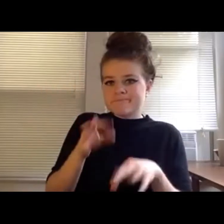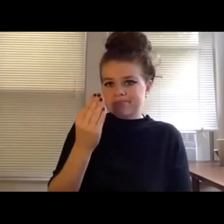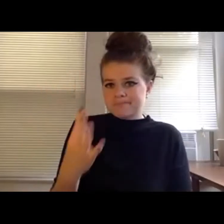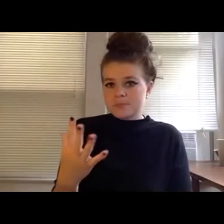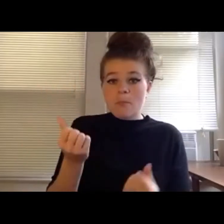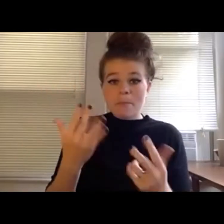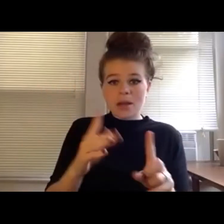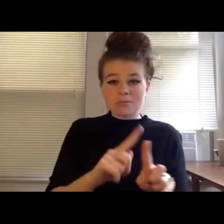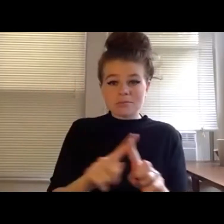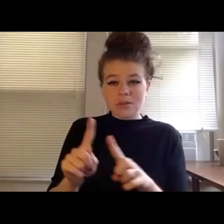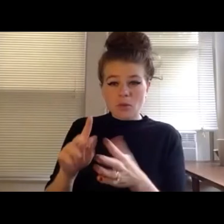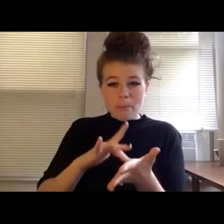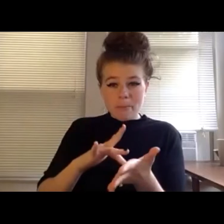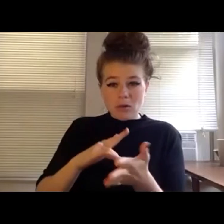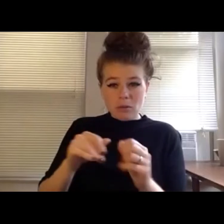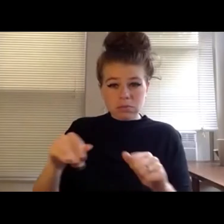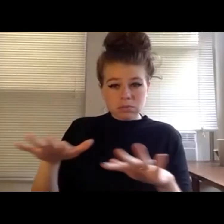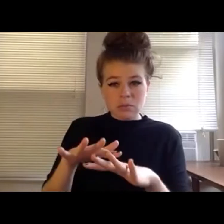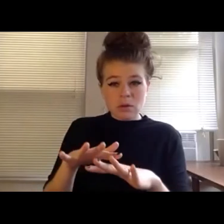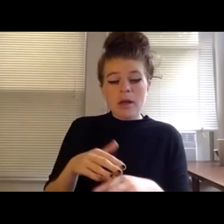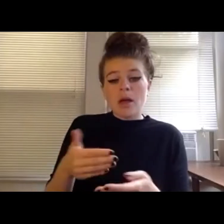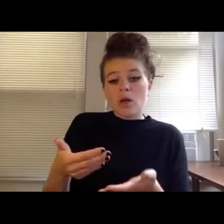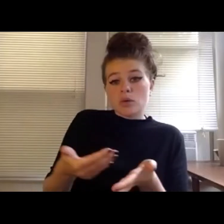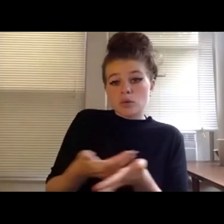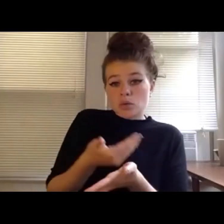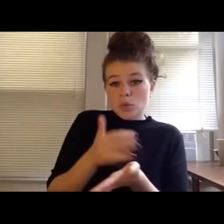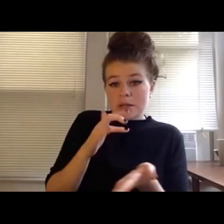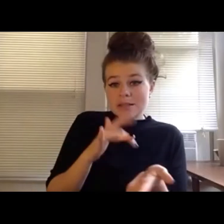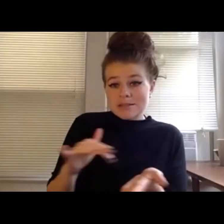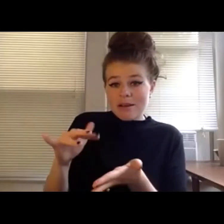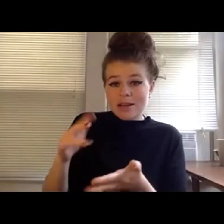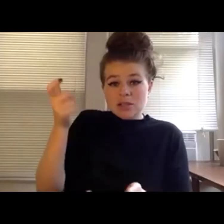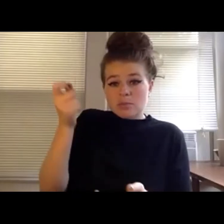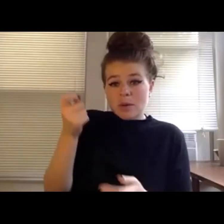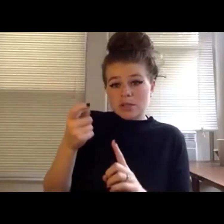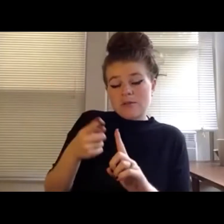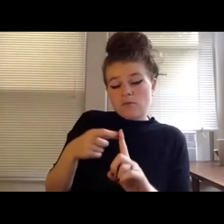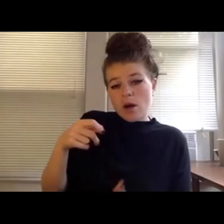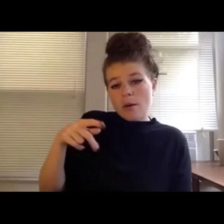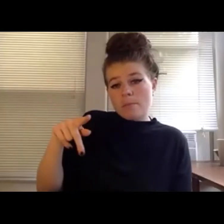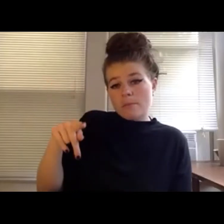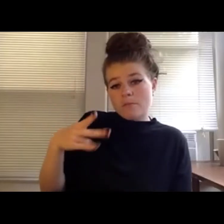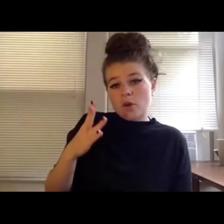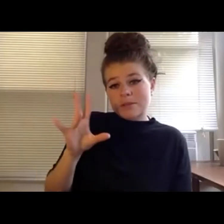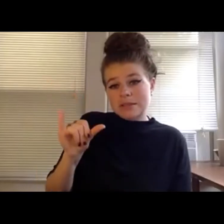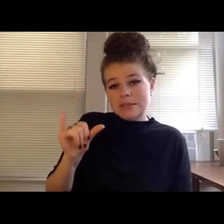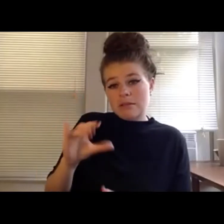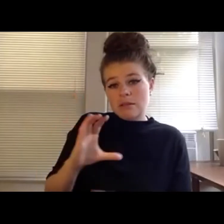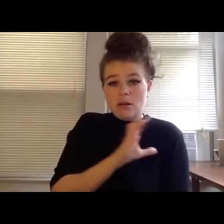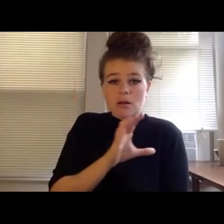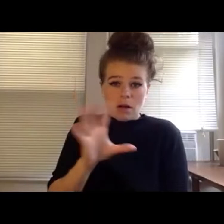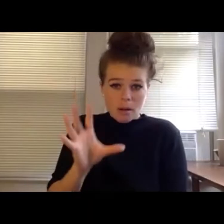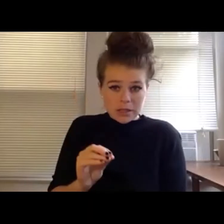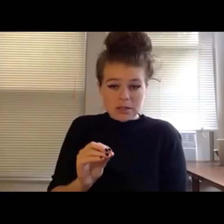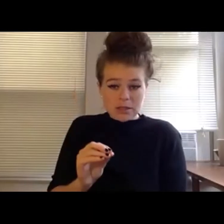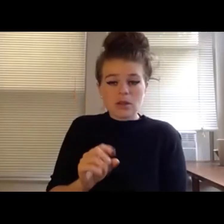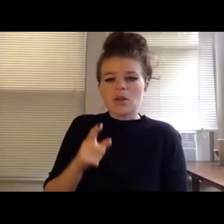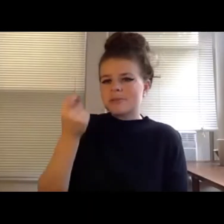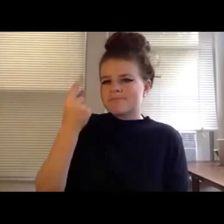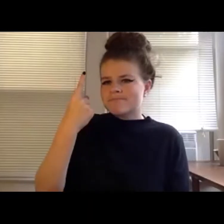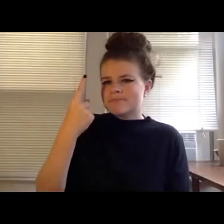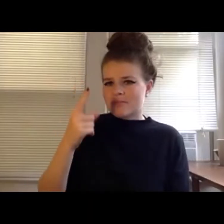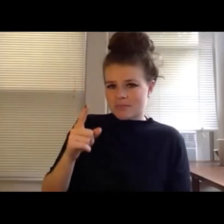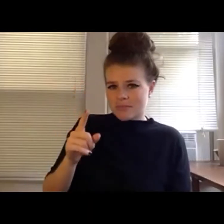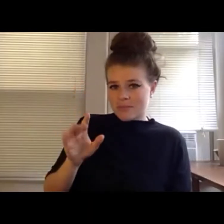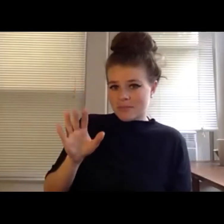fields, a lot of the new studies are sponsored by pharmaceutical companies. You need to understand the conflict of interest of